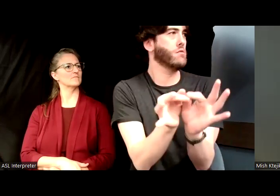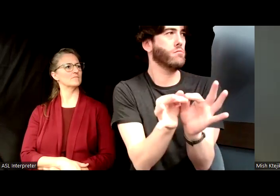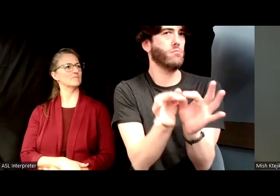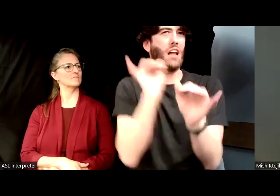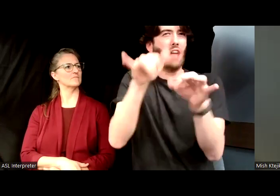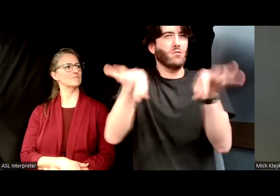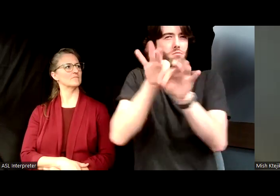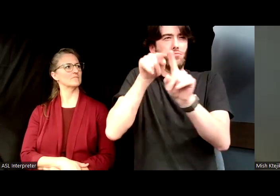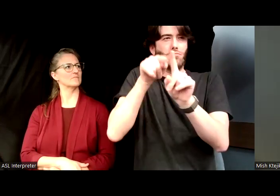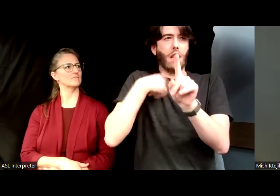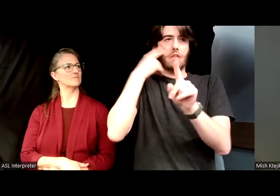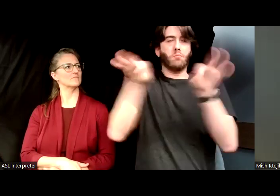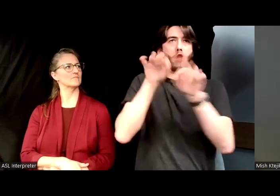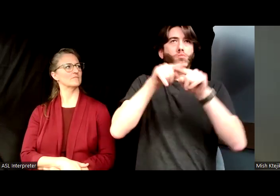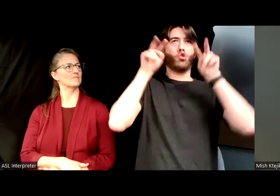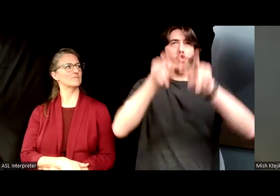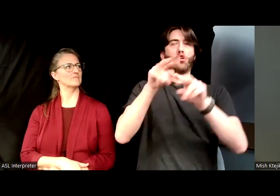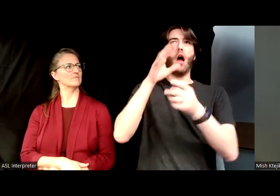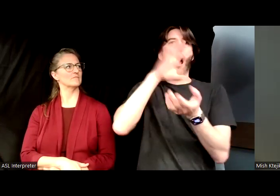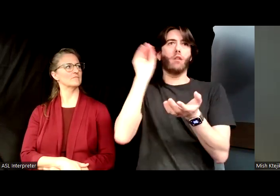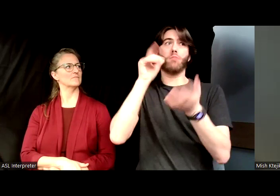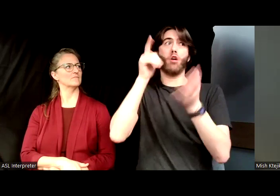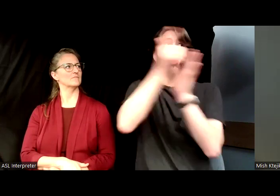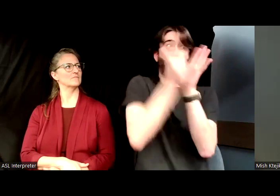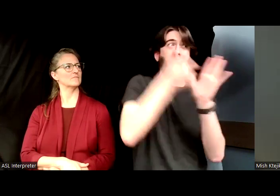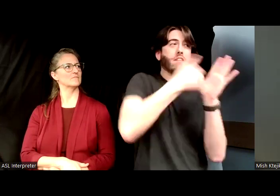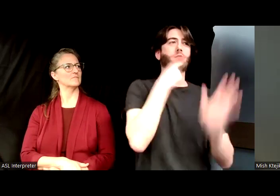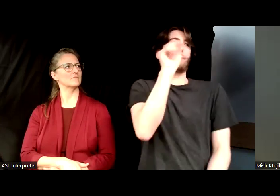allowed to interpret at certain levels and in certain settings.